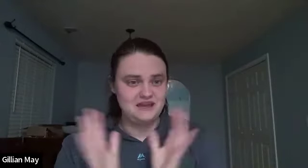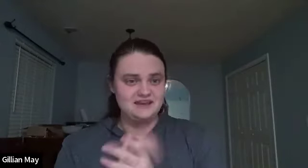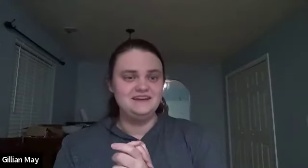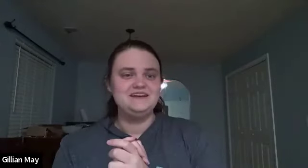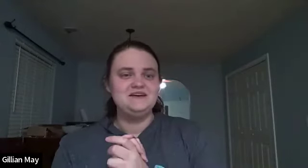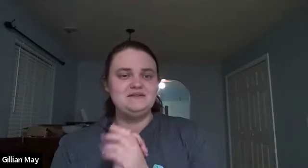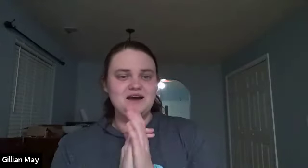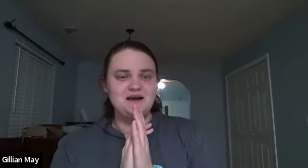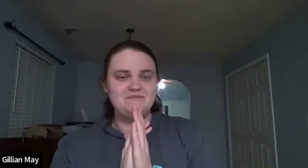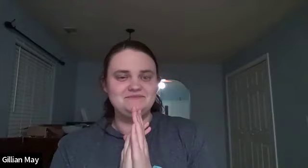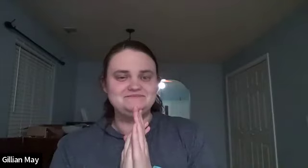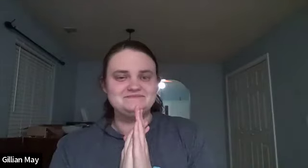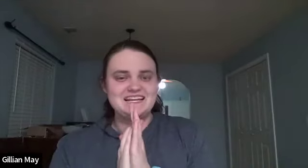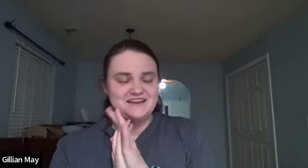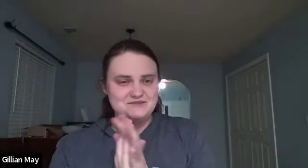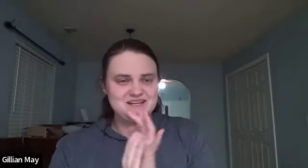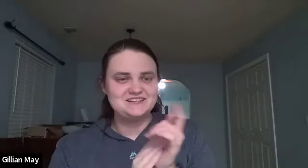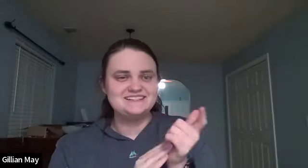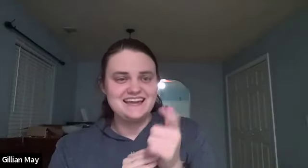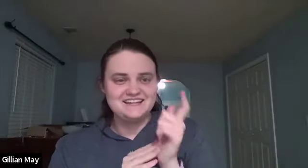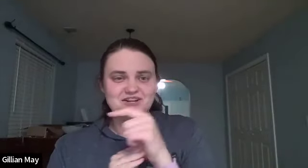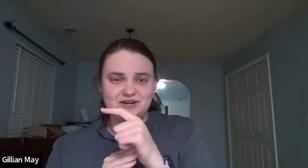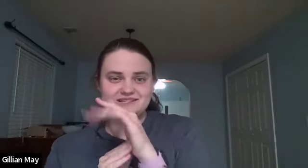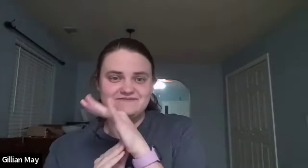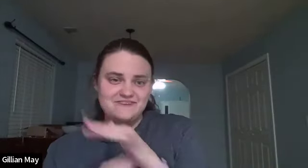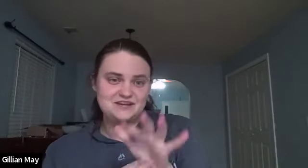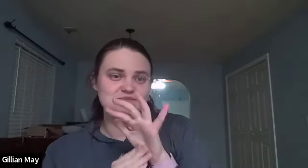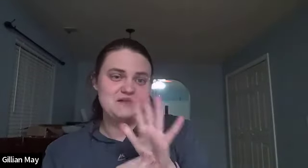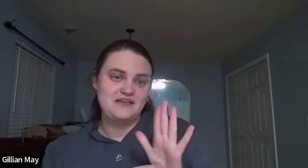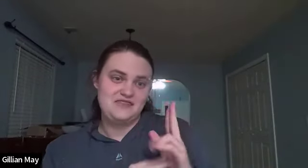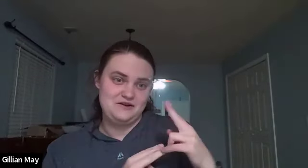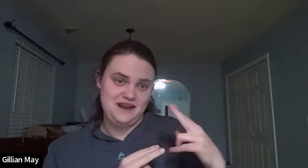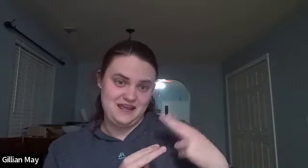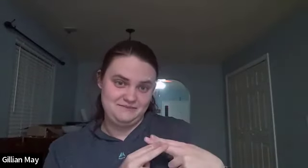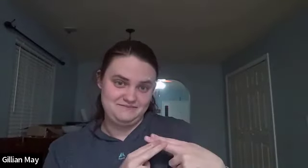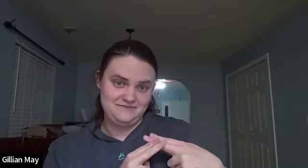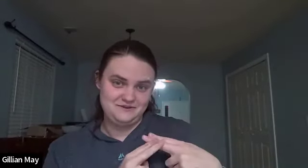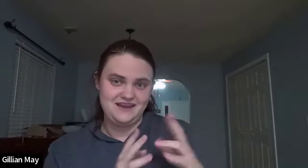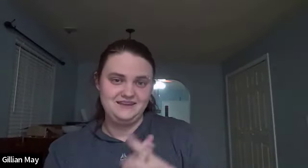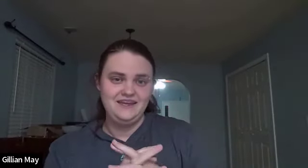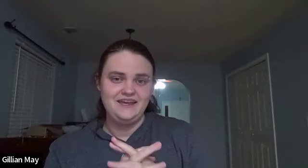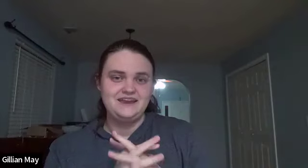can, is everybody's going to take turns finger spelling their name. Okay.